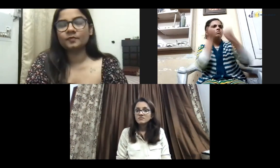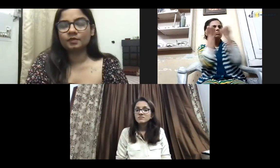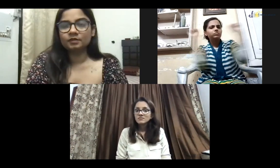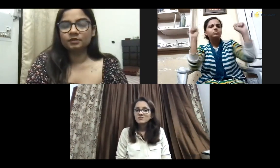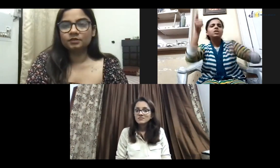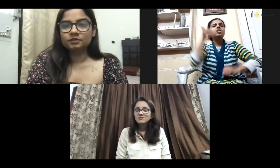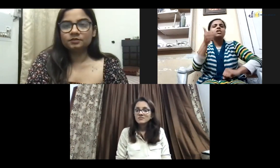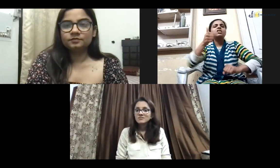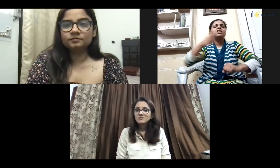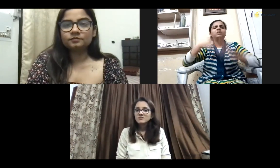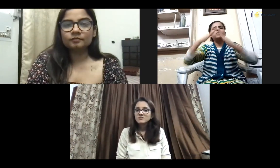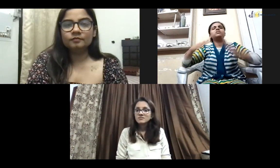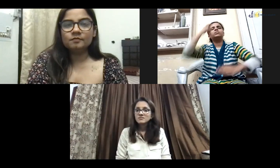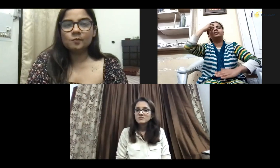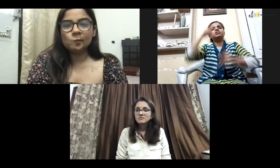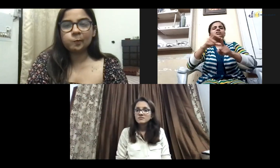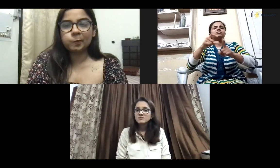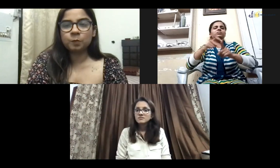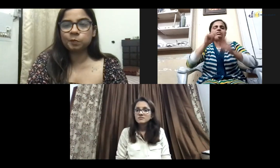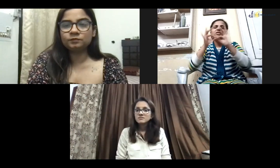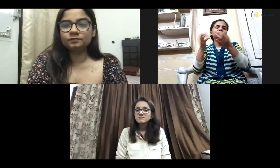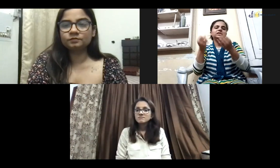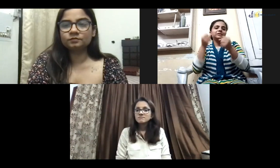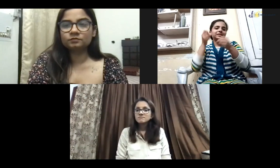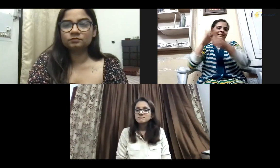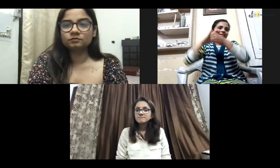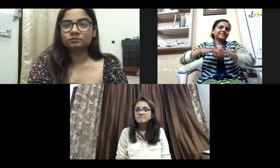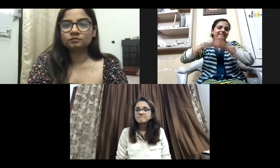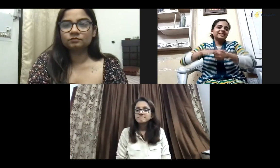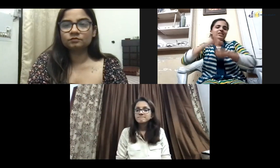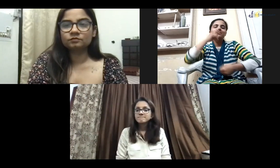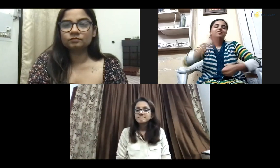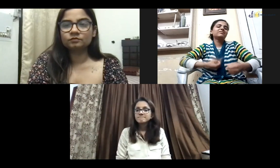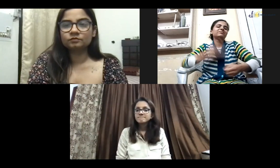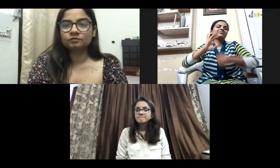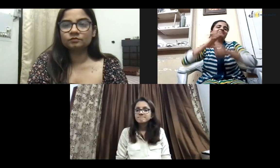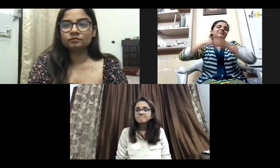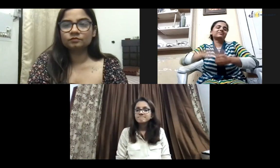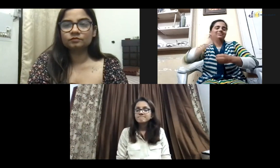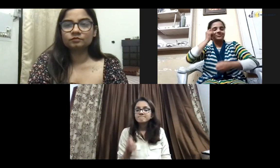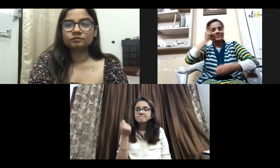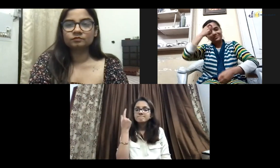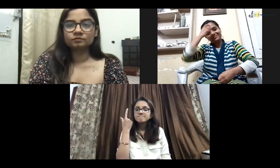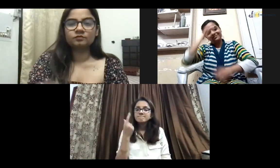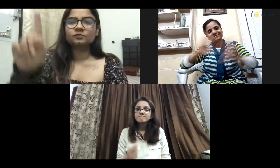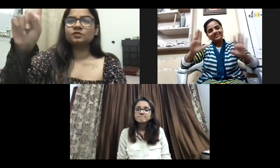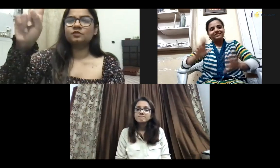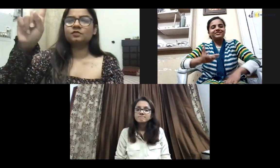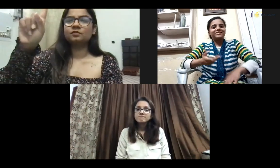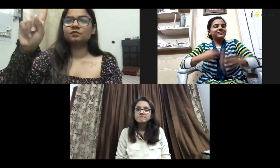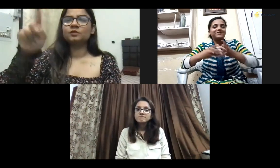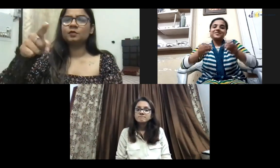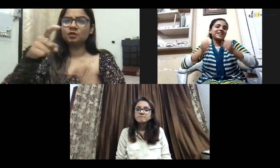good, but she wants me to be independent. But yeah, there is a one problem that my family is not ready to listen, and I